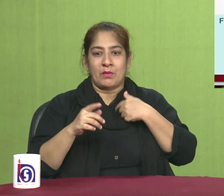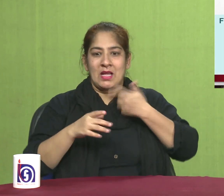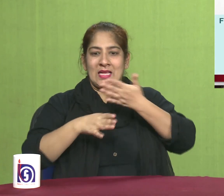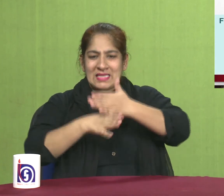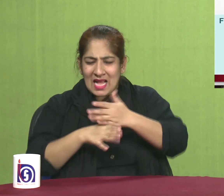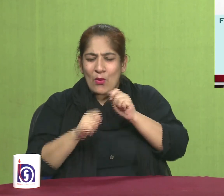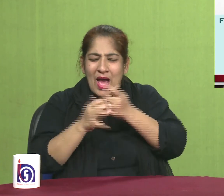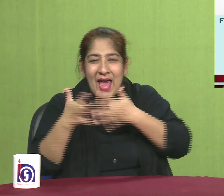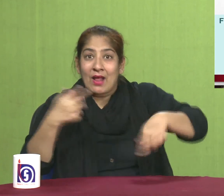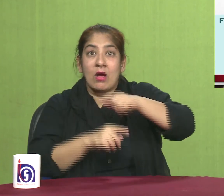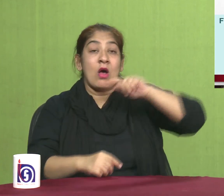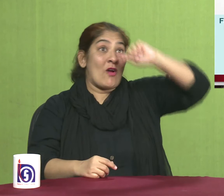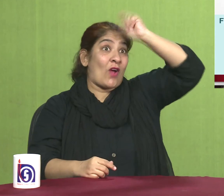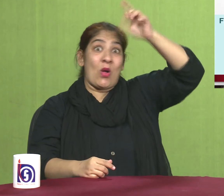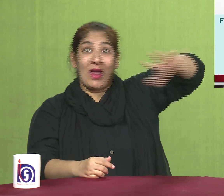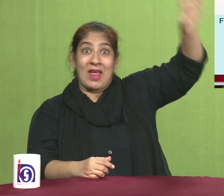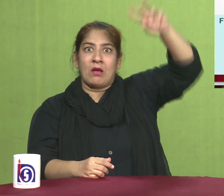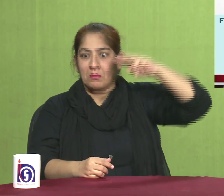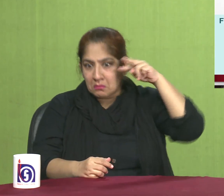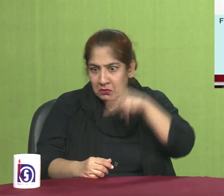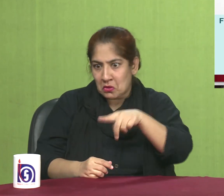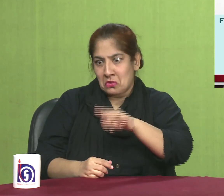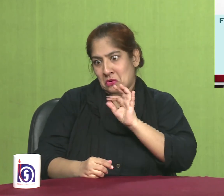Eighth point is foreign investment.